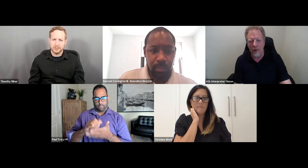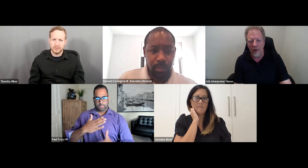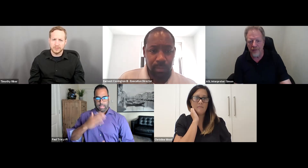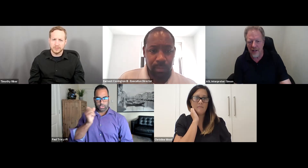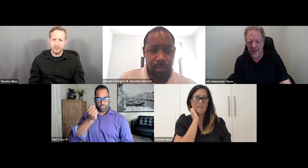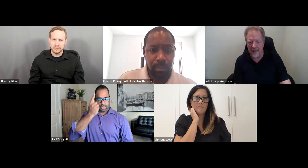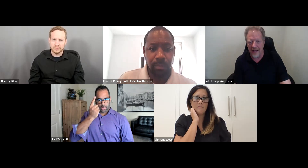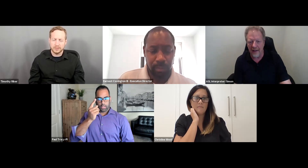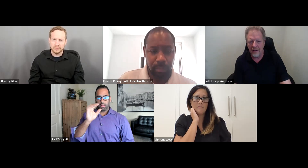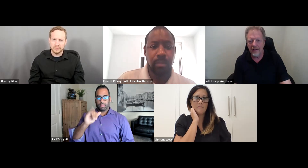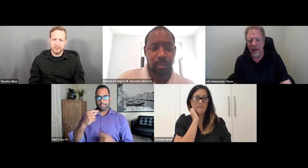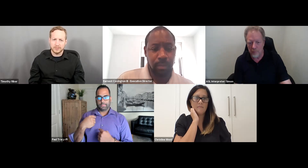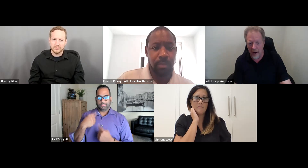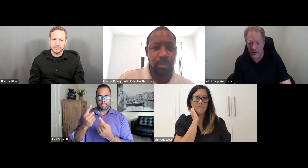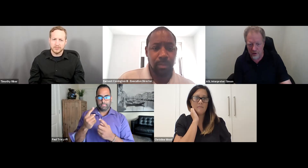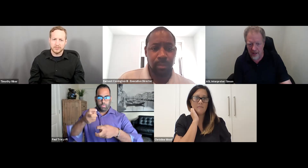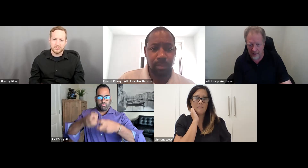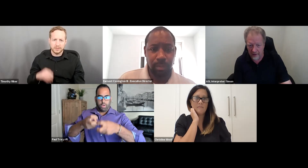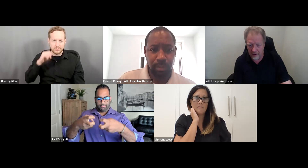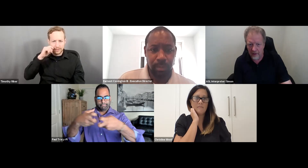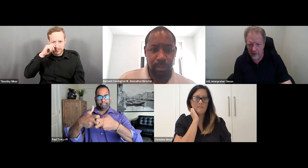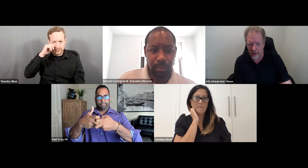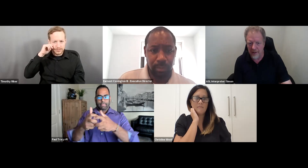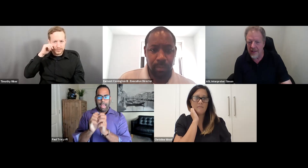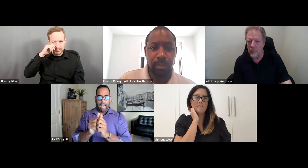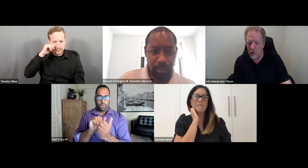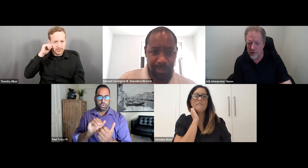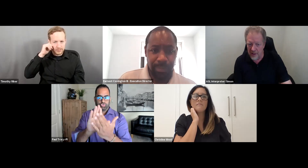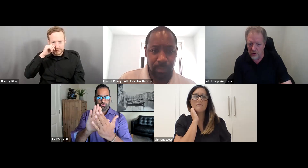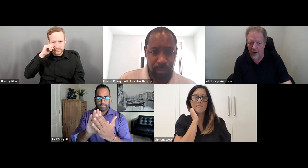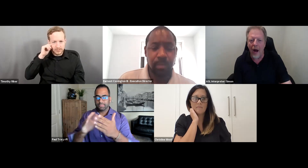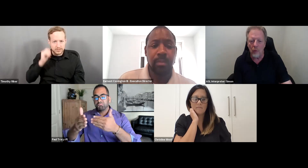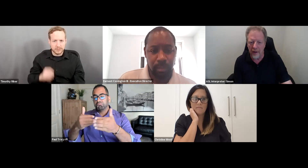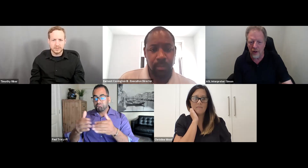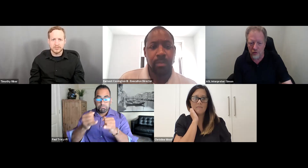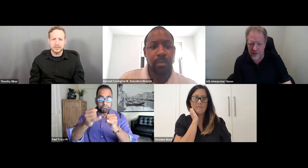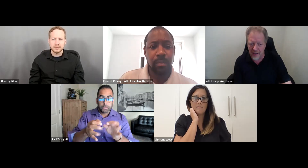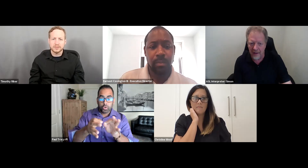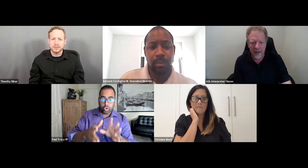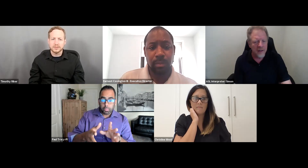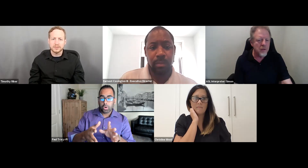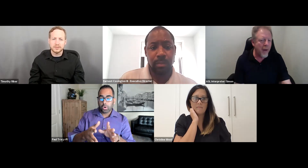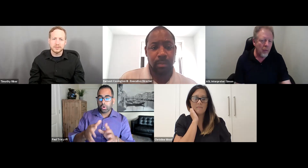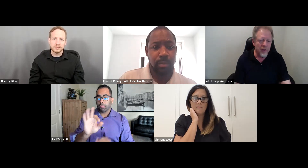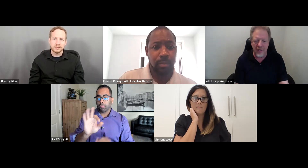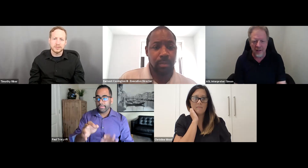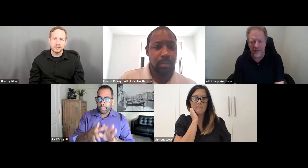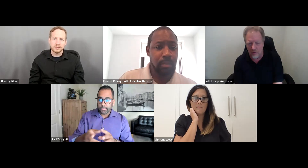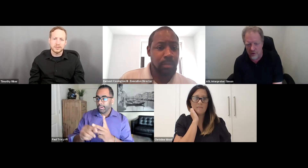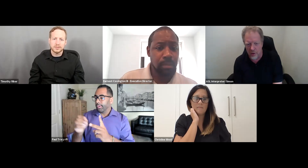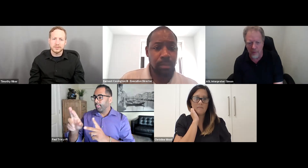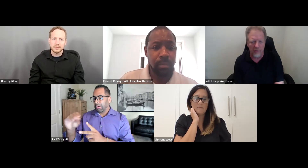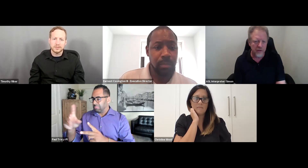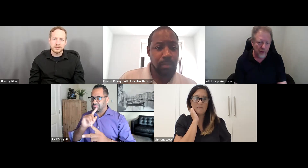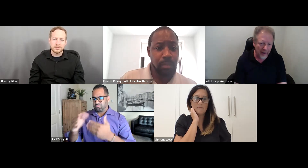how are we going to facilitate that? That was my understanding. Okay, because that was always an issue. How are we going to address that? It doesn't matter whether it's an